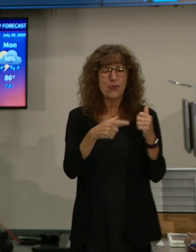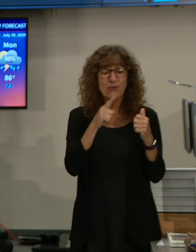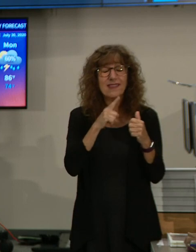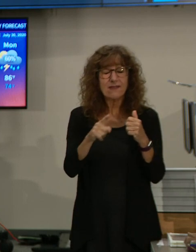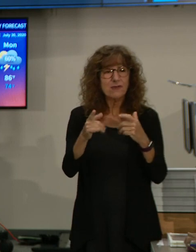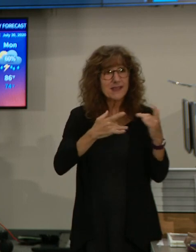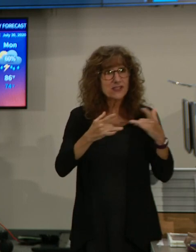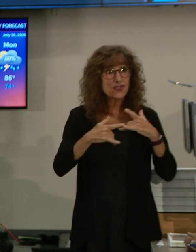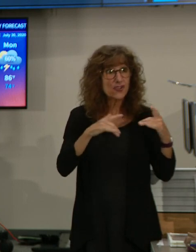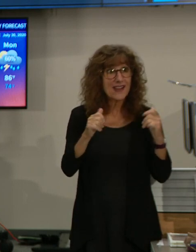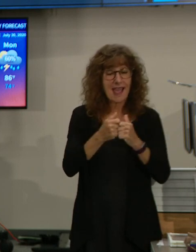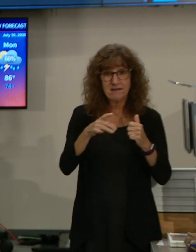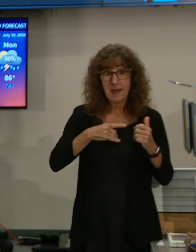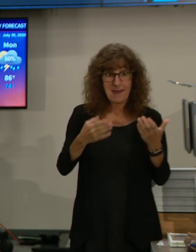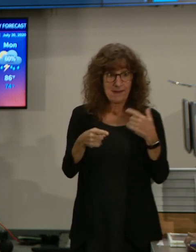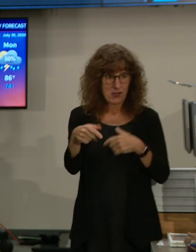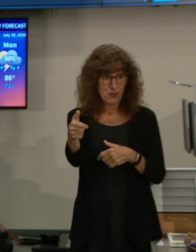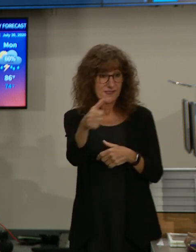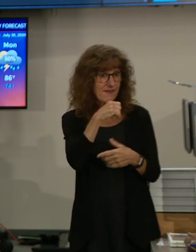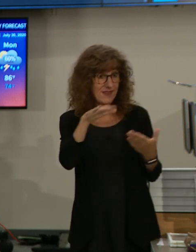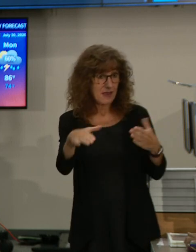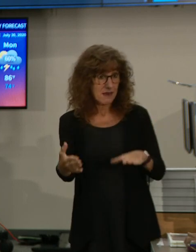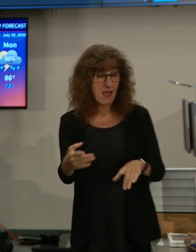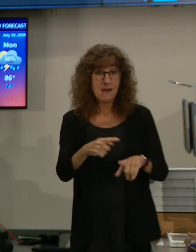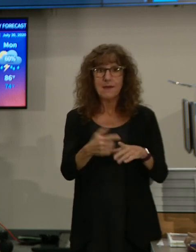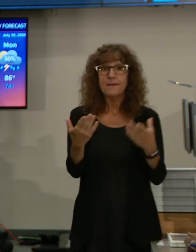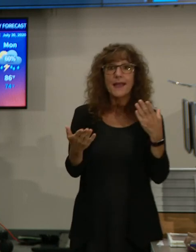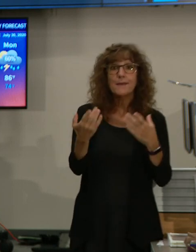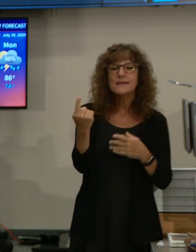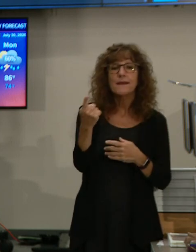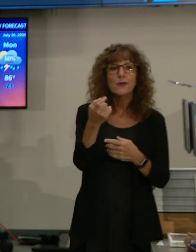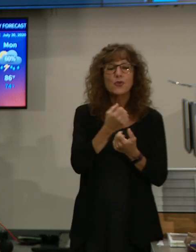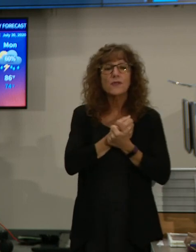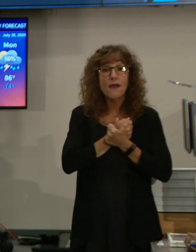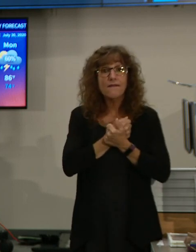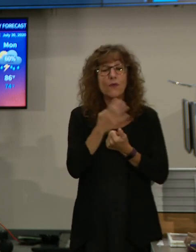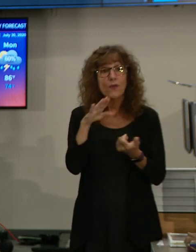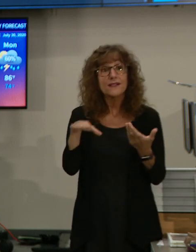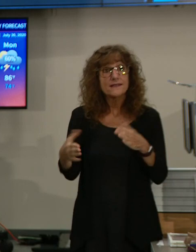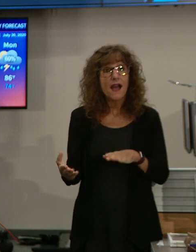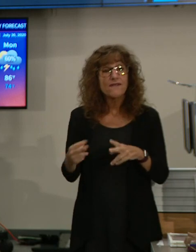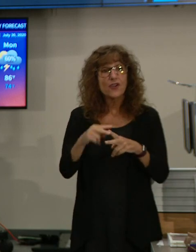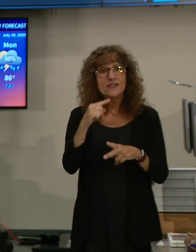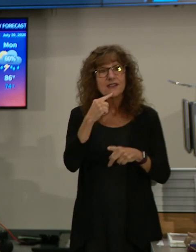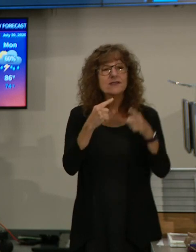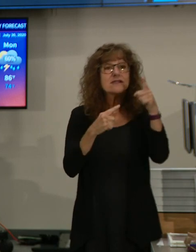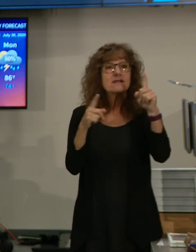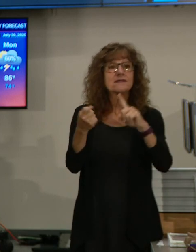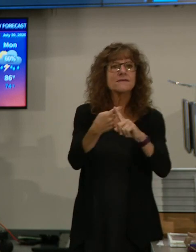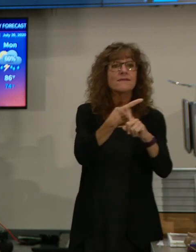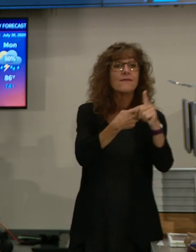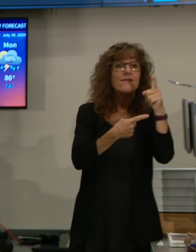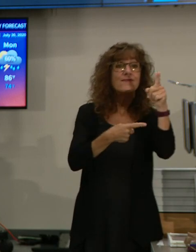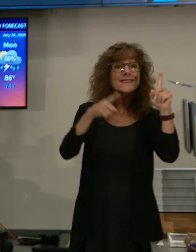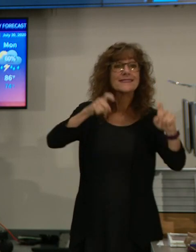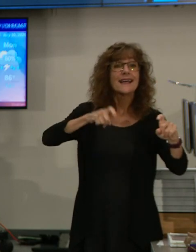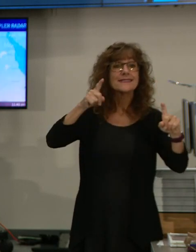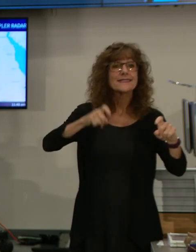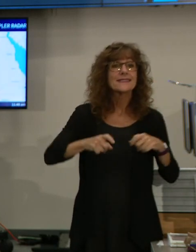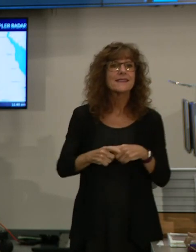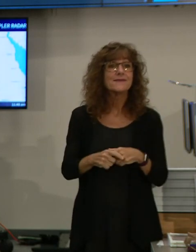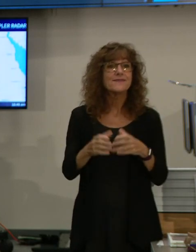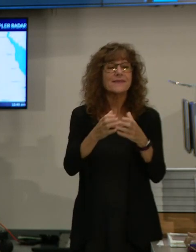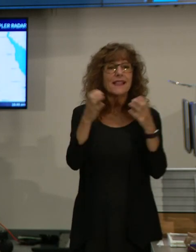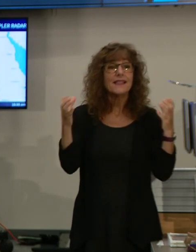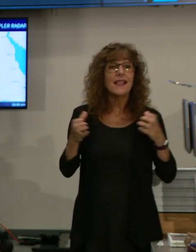it on, because you may not die of it, but somebody you love may. So this is very serious. I know another subject, testing.